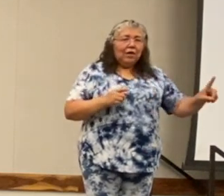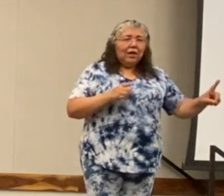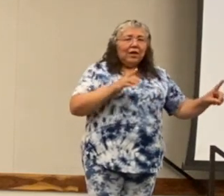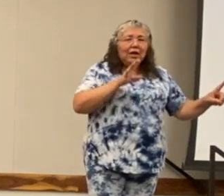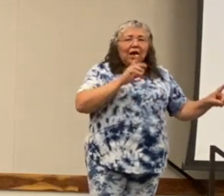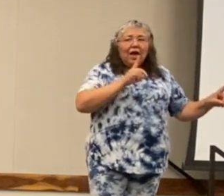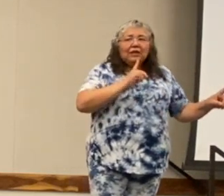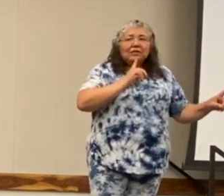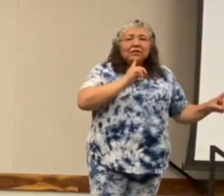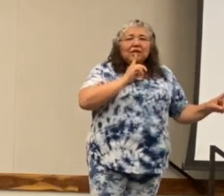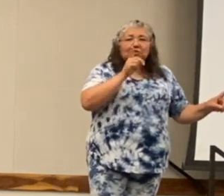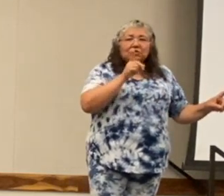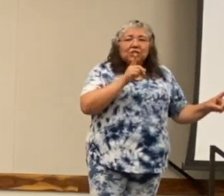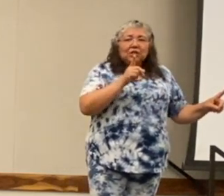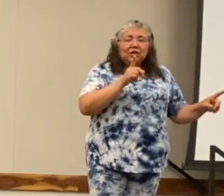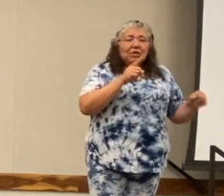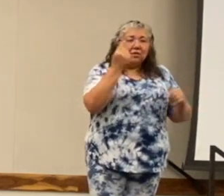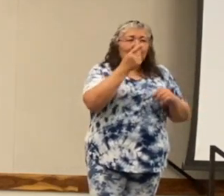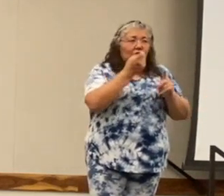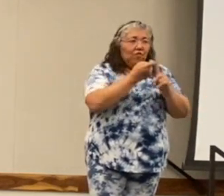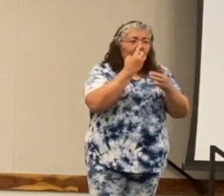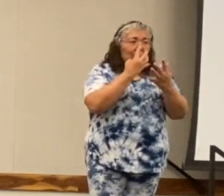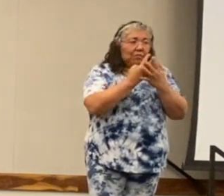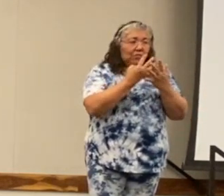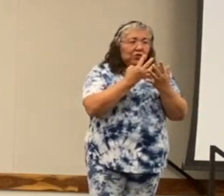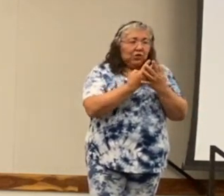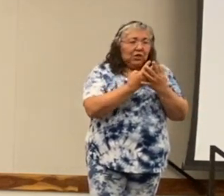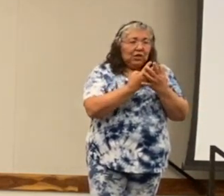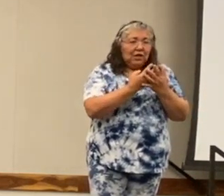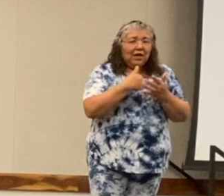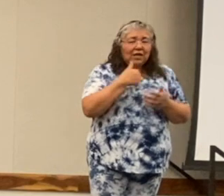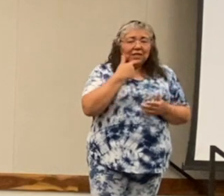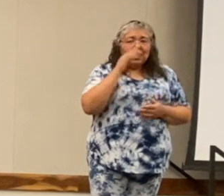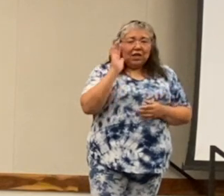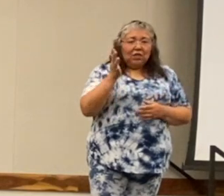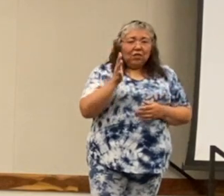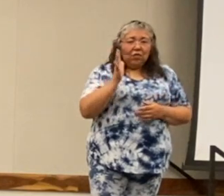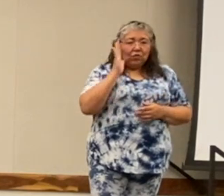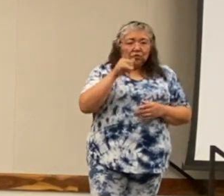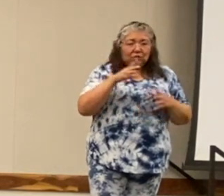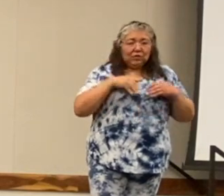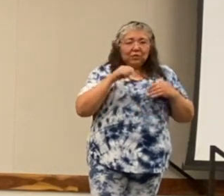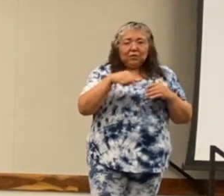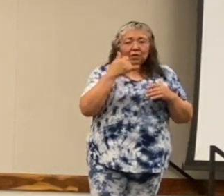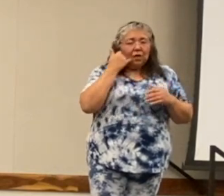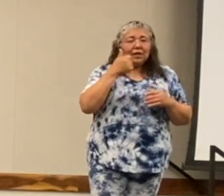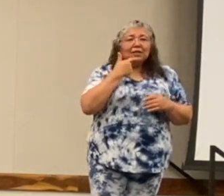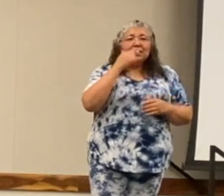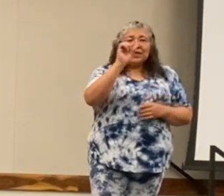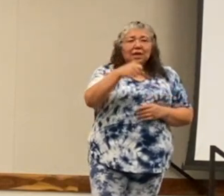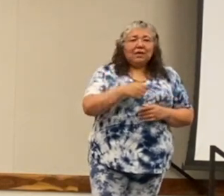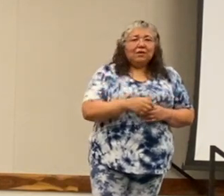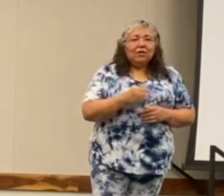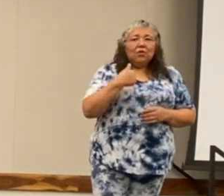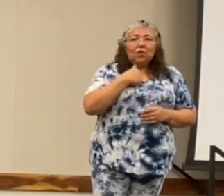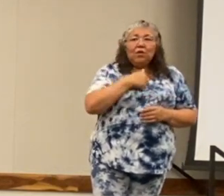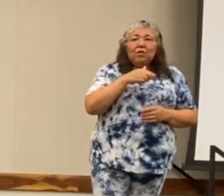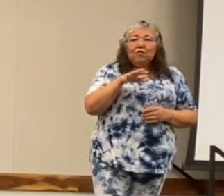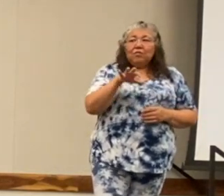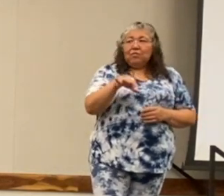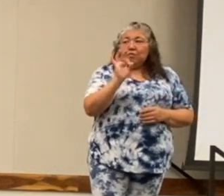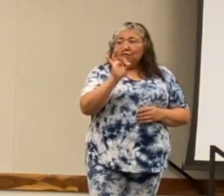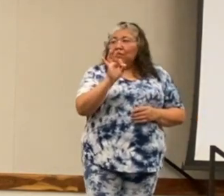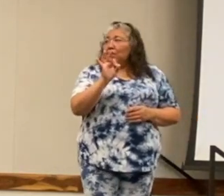actually an inmate from jail. And so I said, hello, and I said, hey, would you accept this call? I'm like, yeah. Well, come to find out this